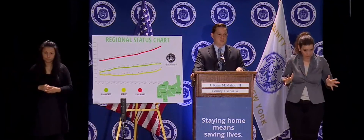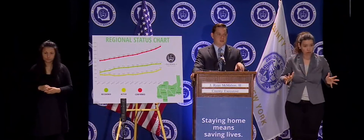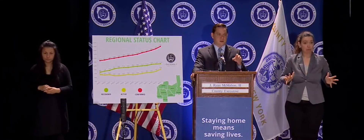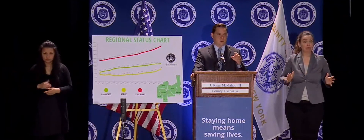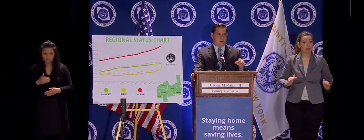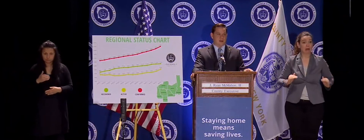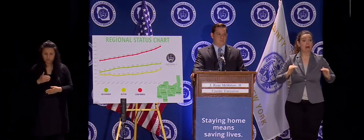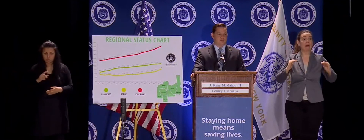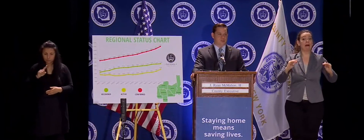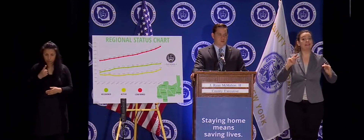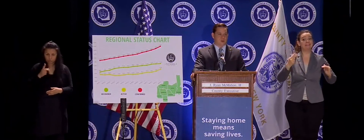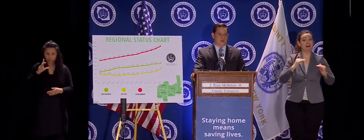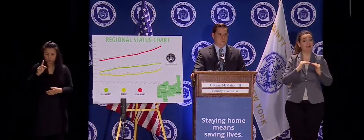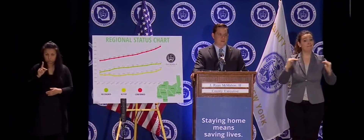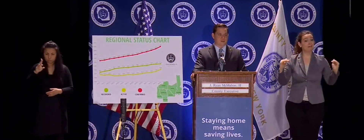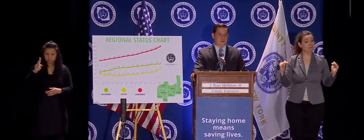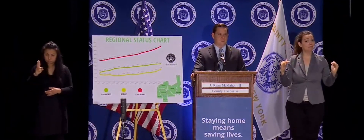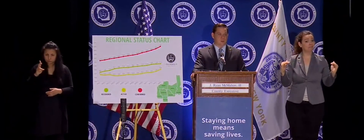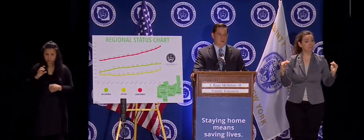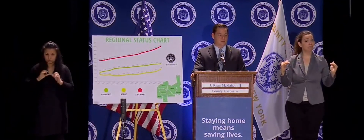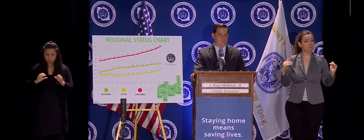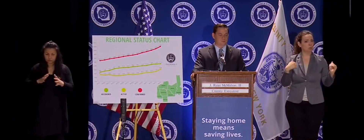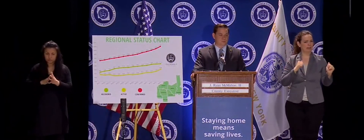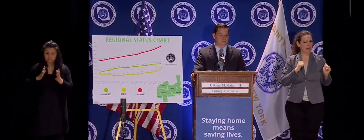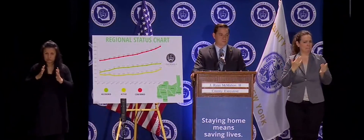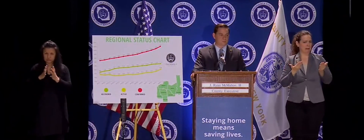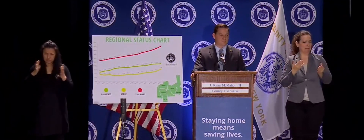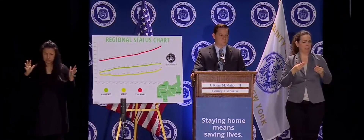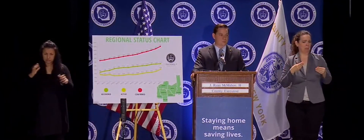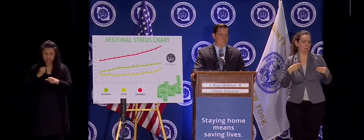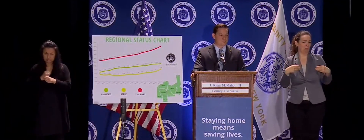us. So I appreciate what it is for the state as well.